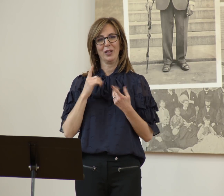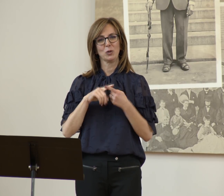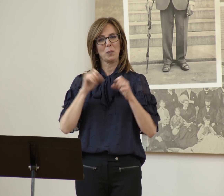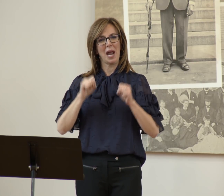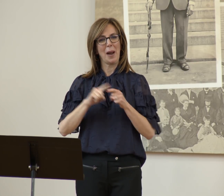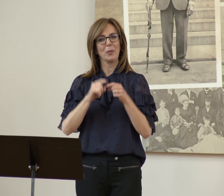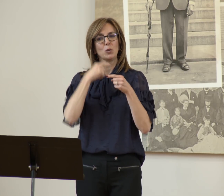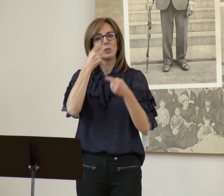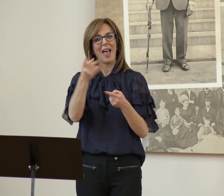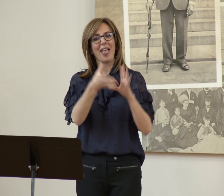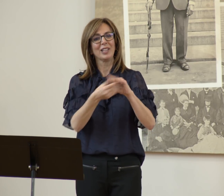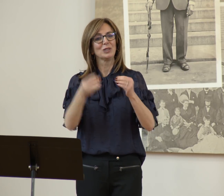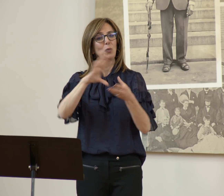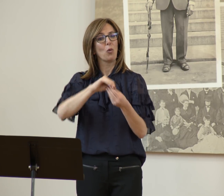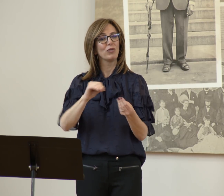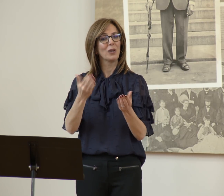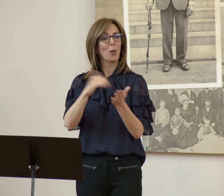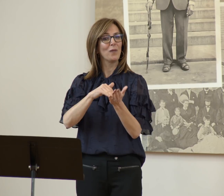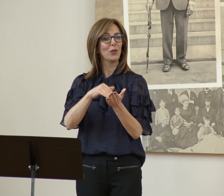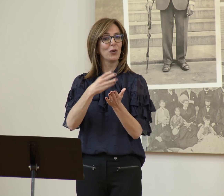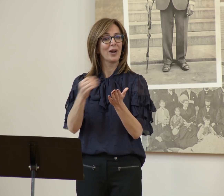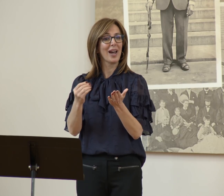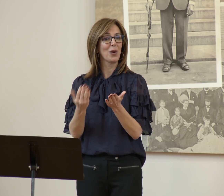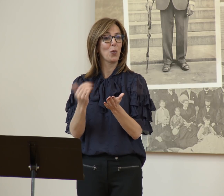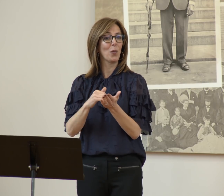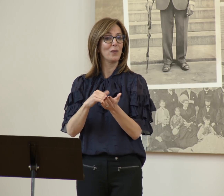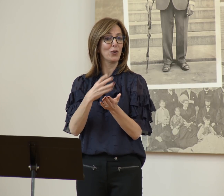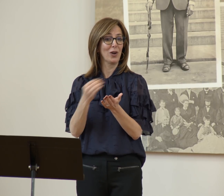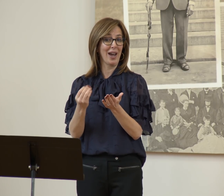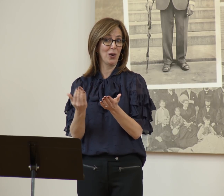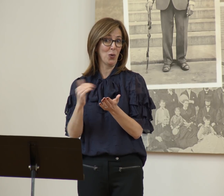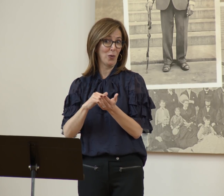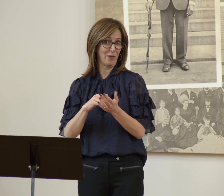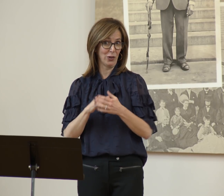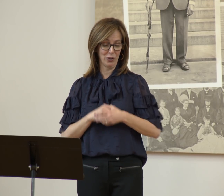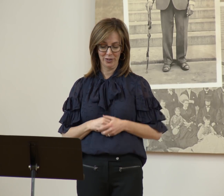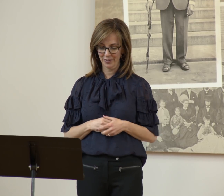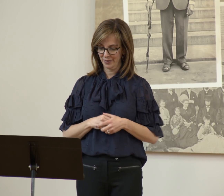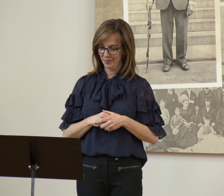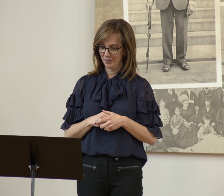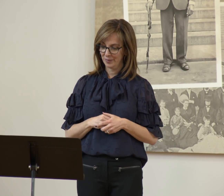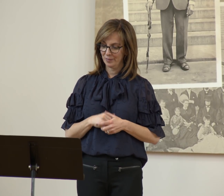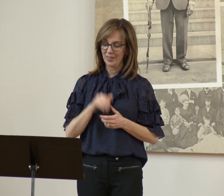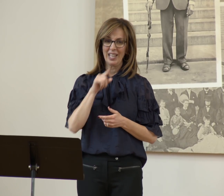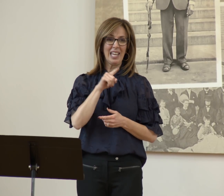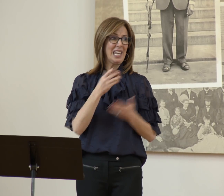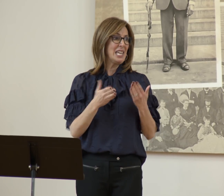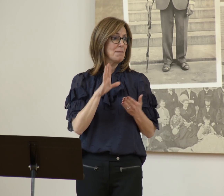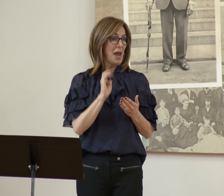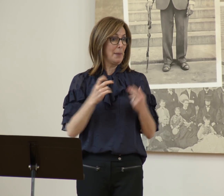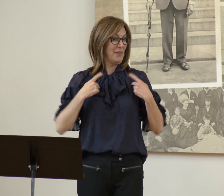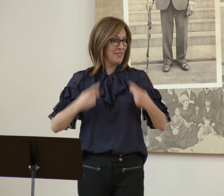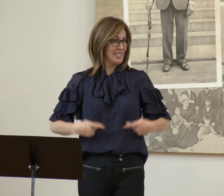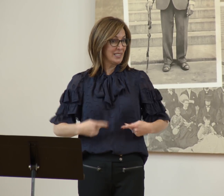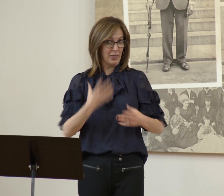is Bernard Bragg?" And I am very grateful to tell them the story over and over and over